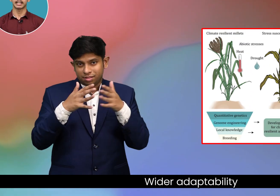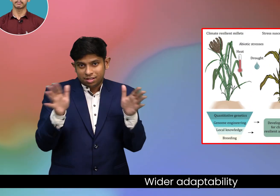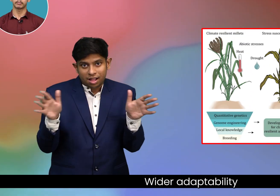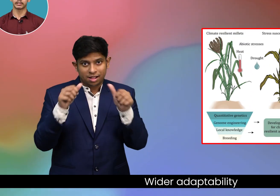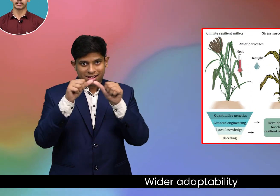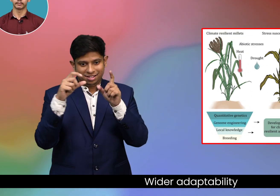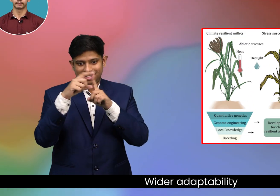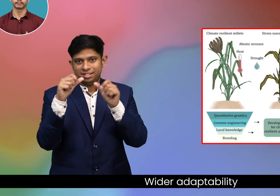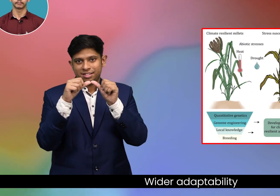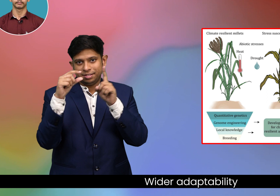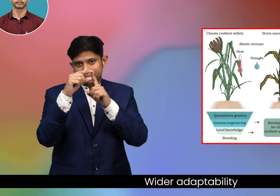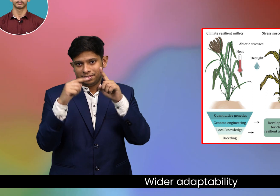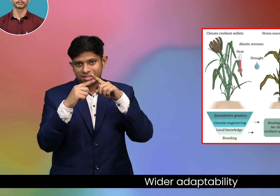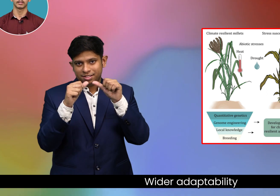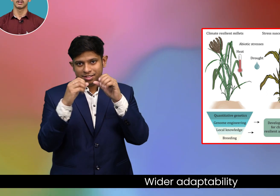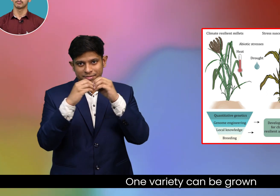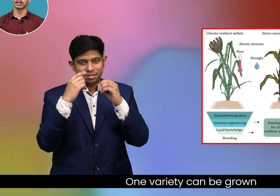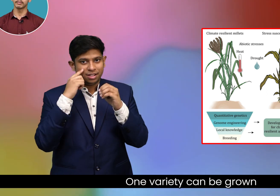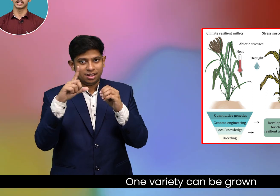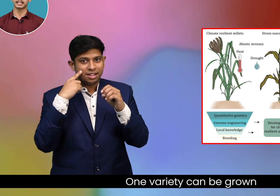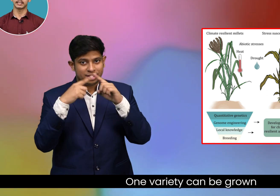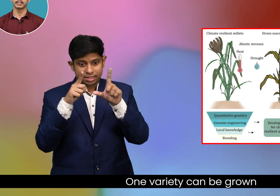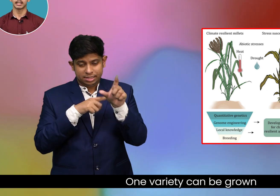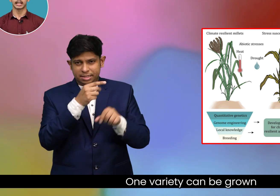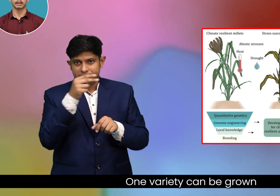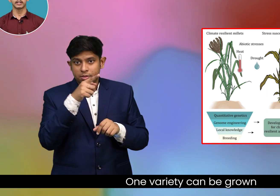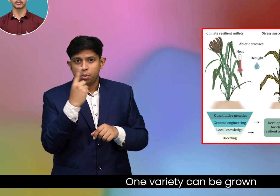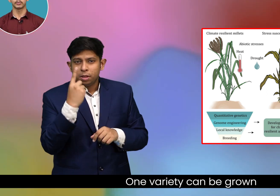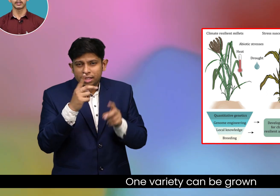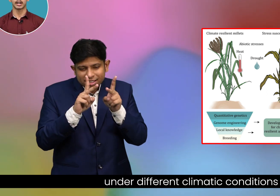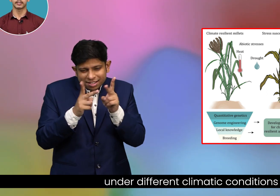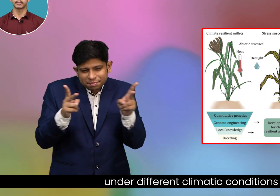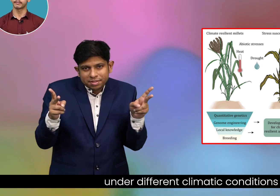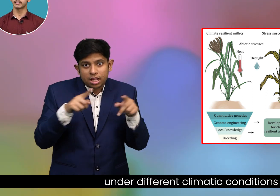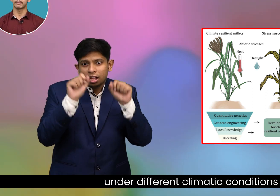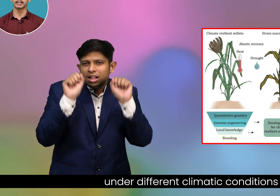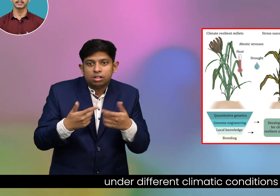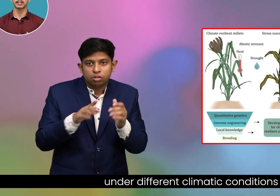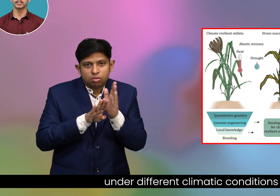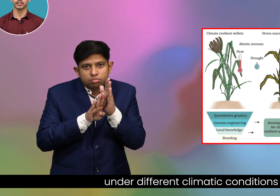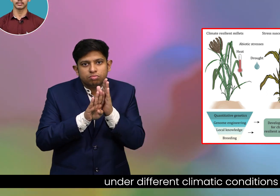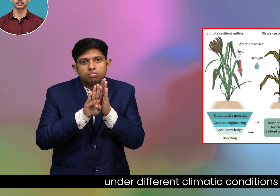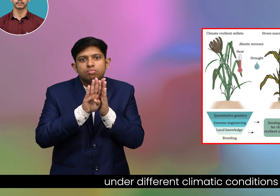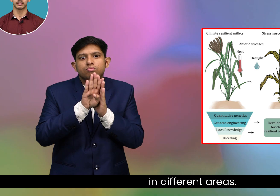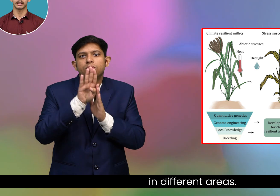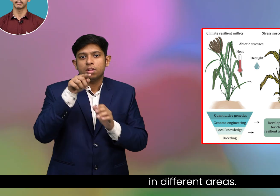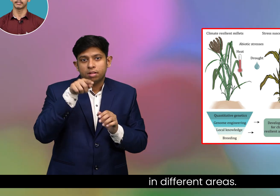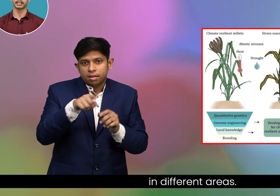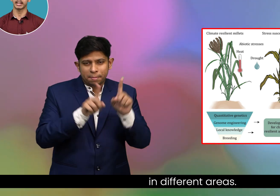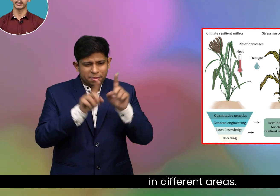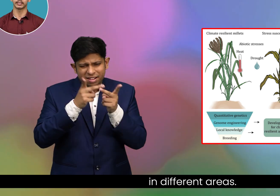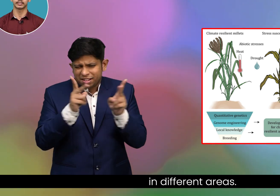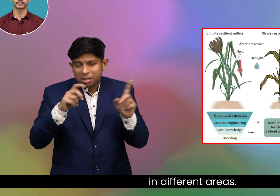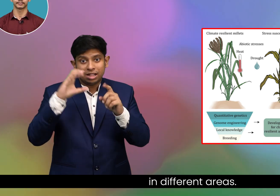Wider adaptability. One variety can be grown under different climatic conditions in